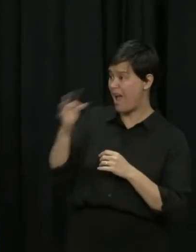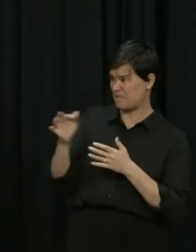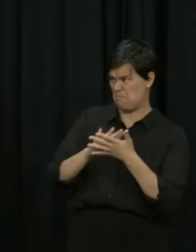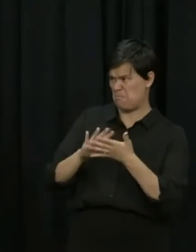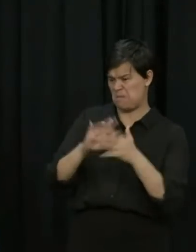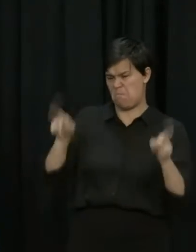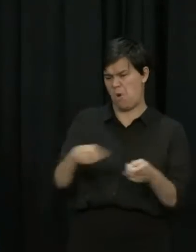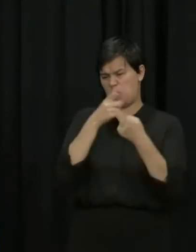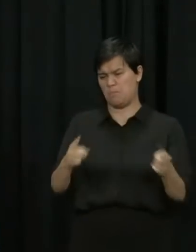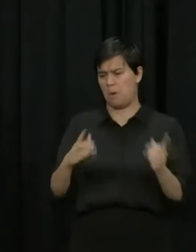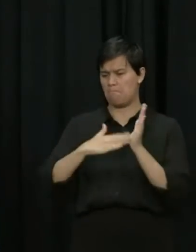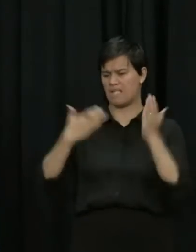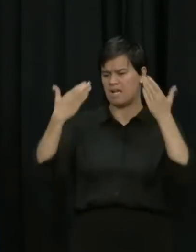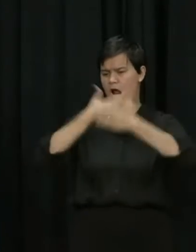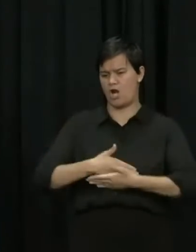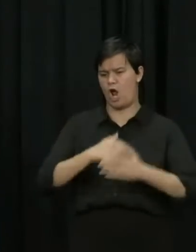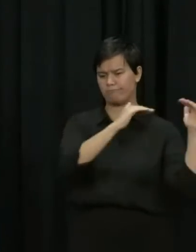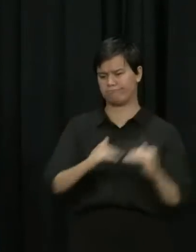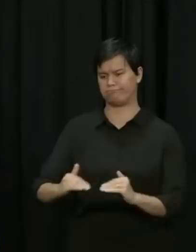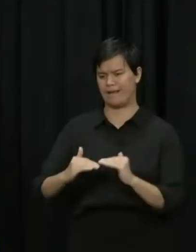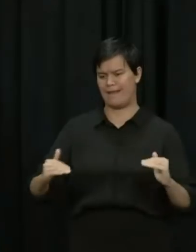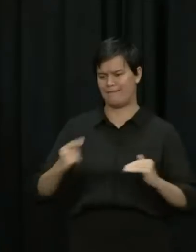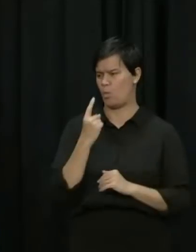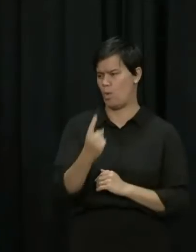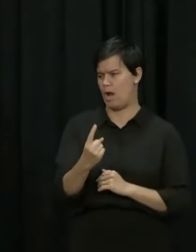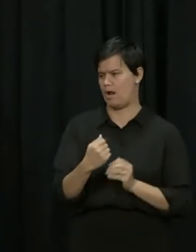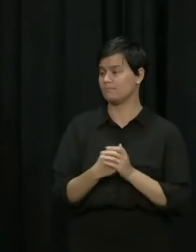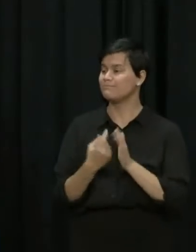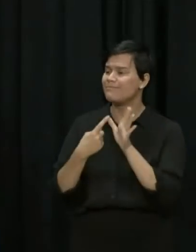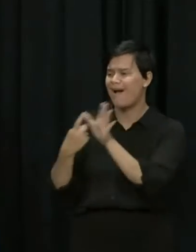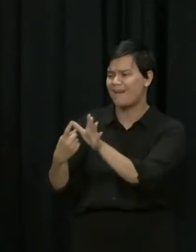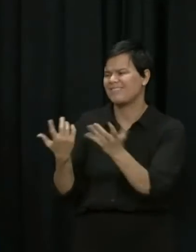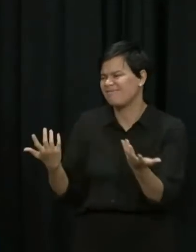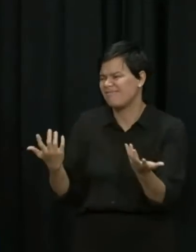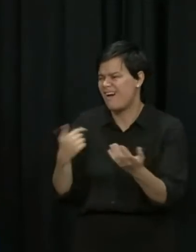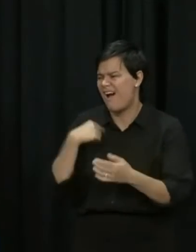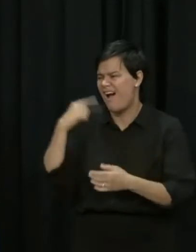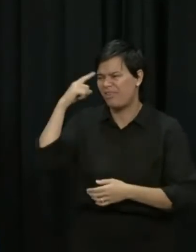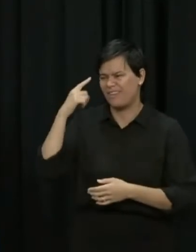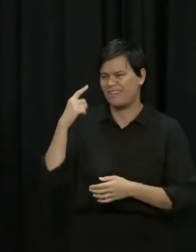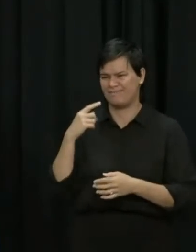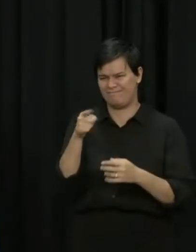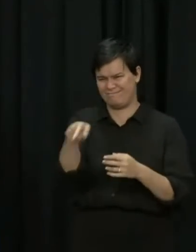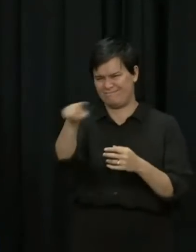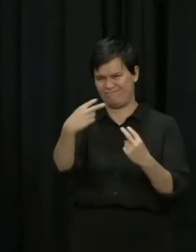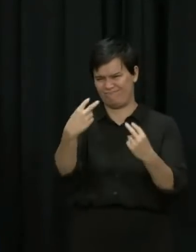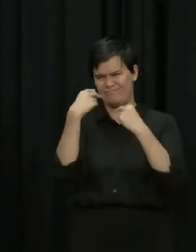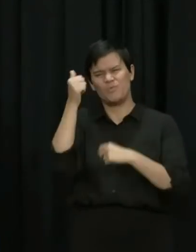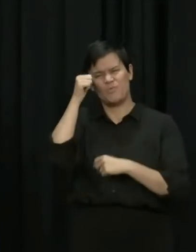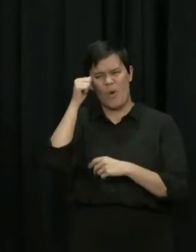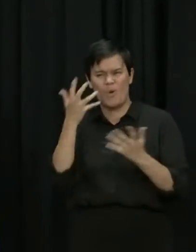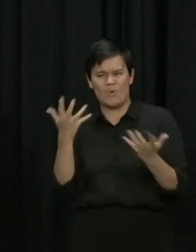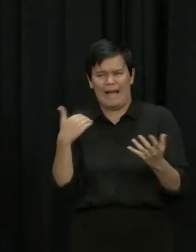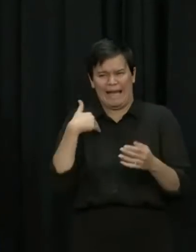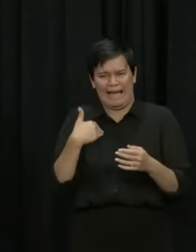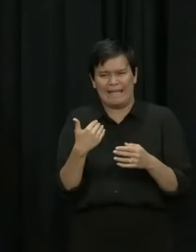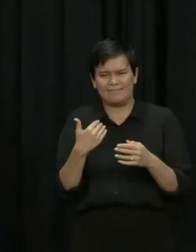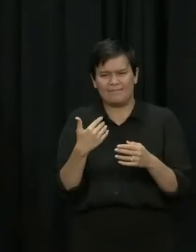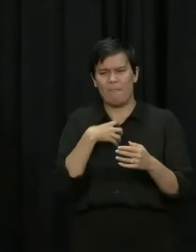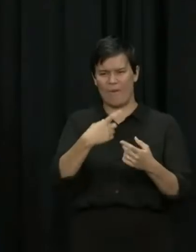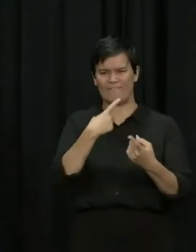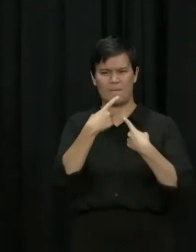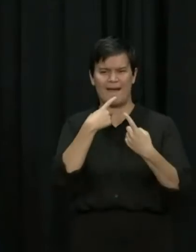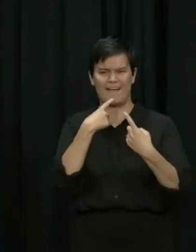have to build a picture very, very quickly for it to be by 4 p.m. tomorrow, realistically. And I think people can see that by what we need to get through. I appreciate it's